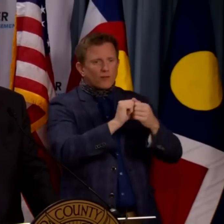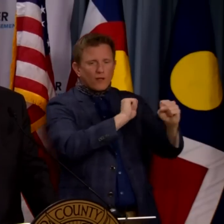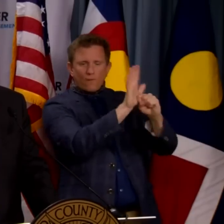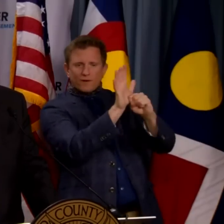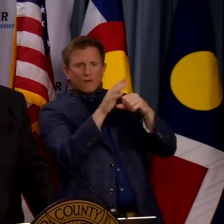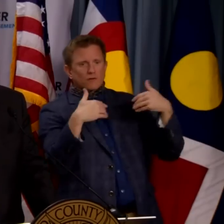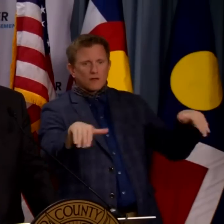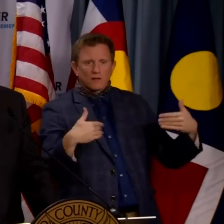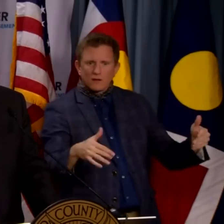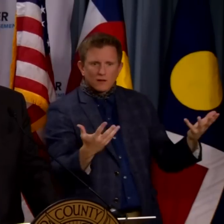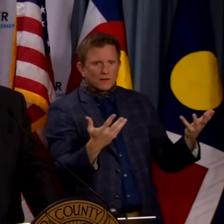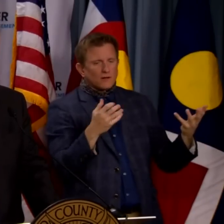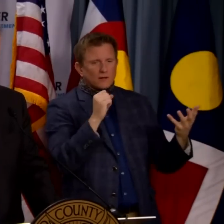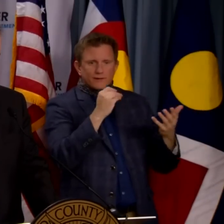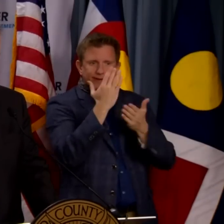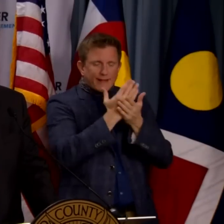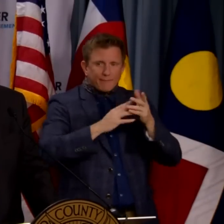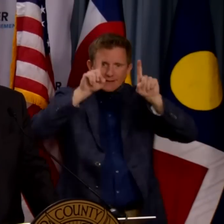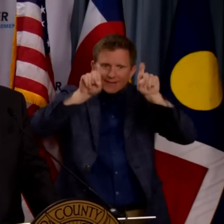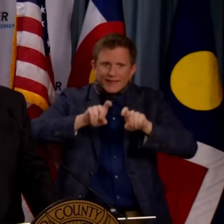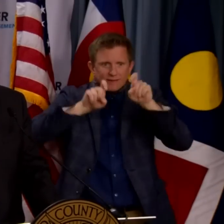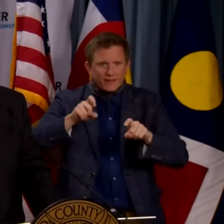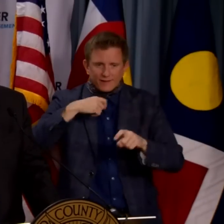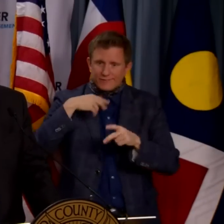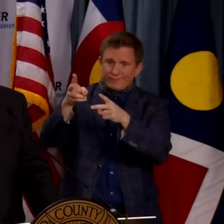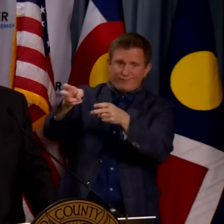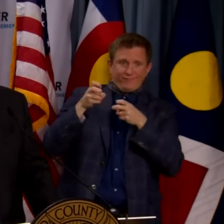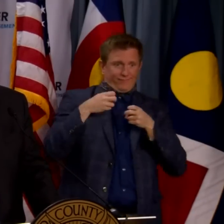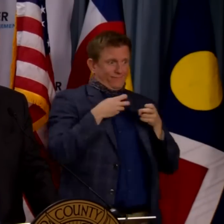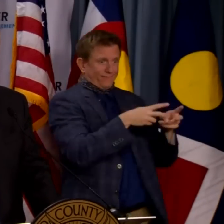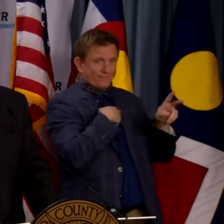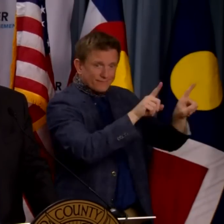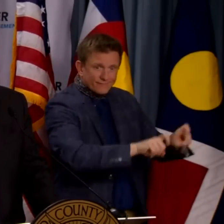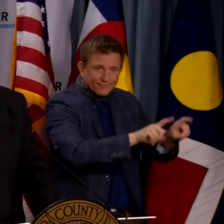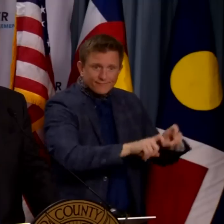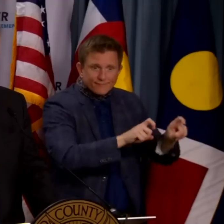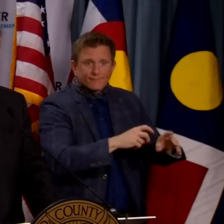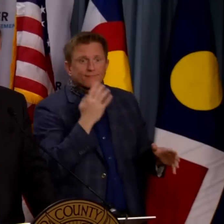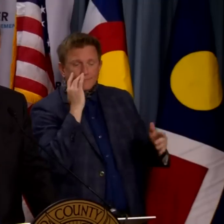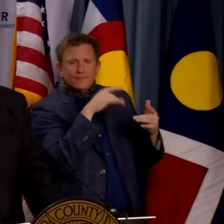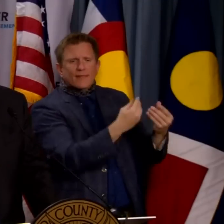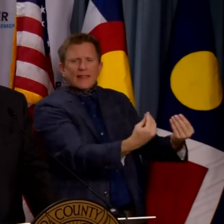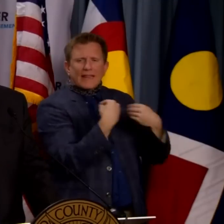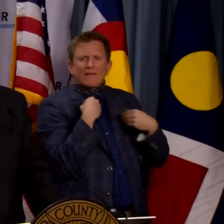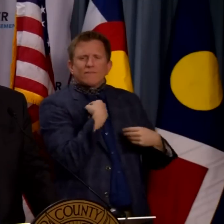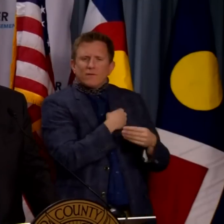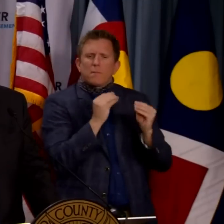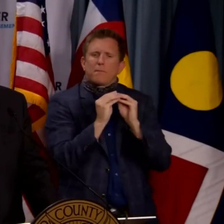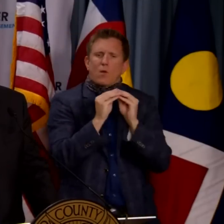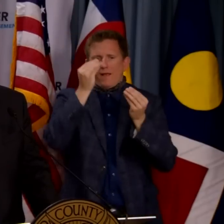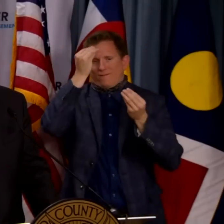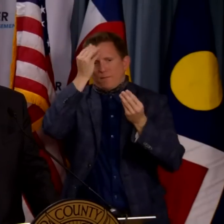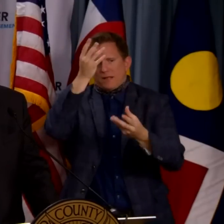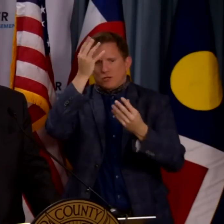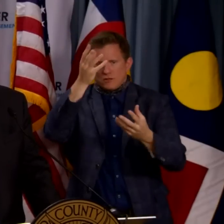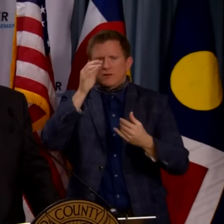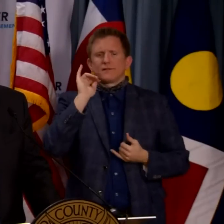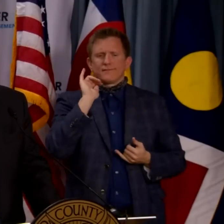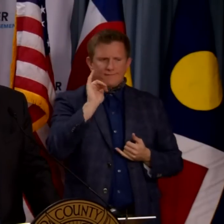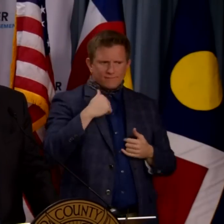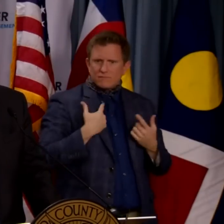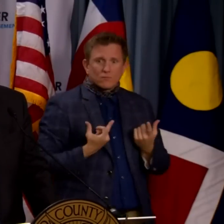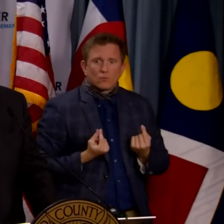the Department of Safety. And, you know, I've said this before when recently asked, we are learning a lot about this